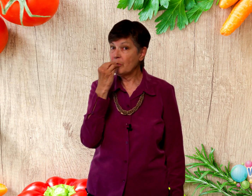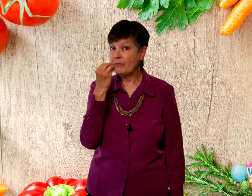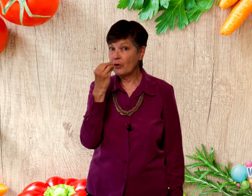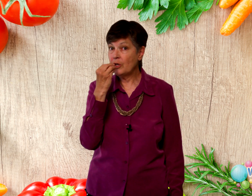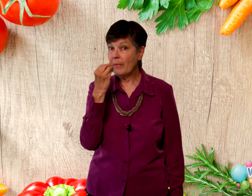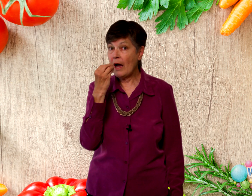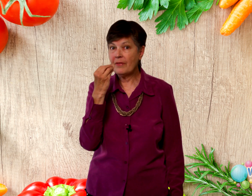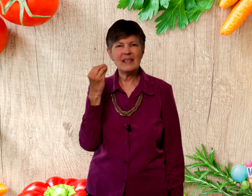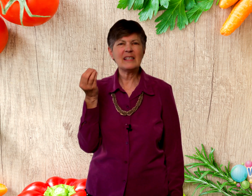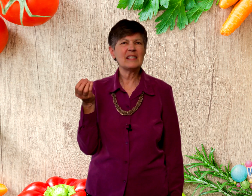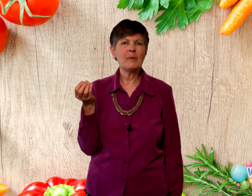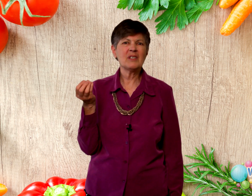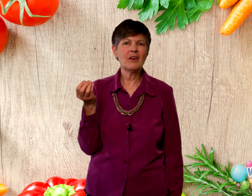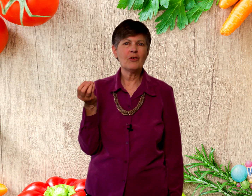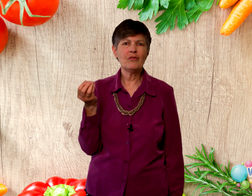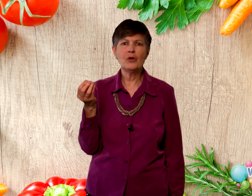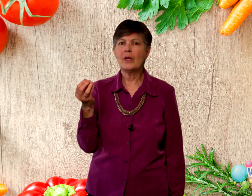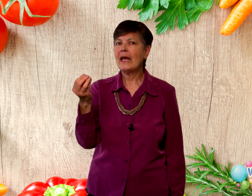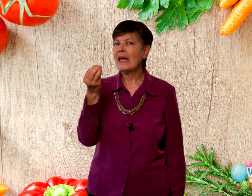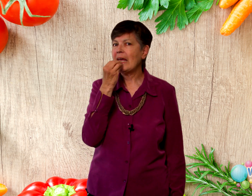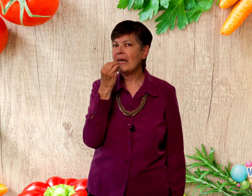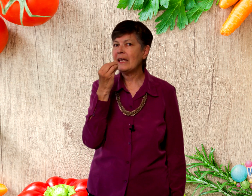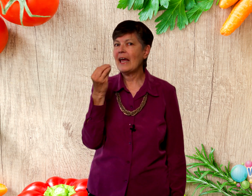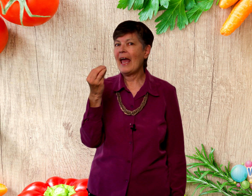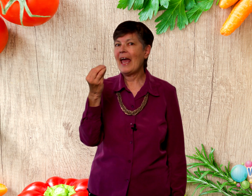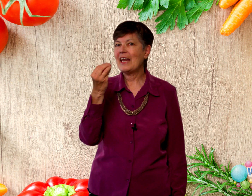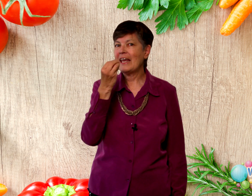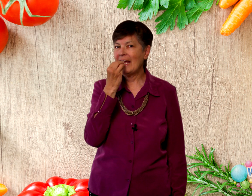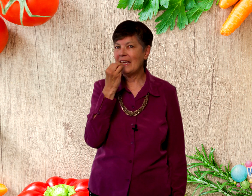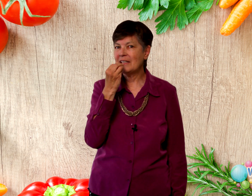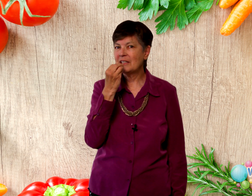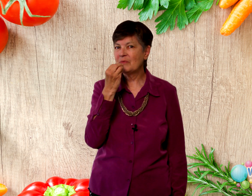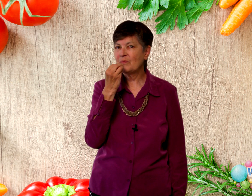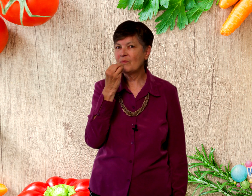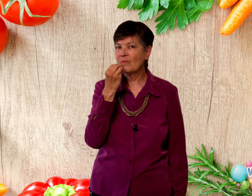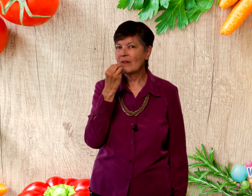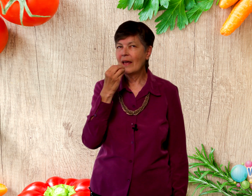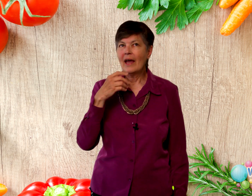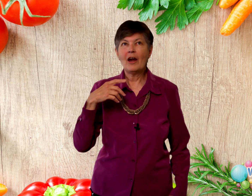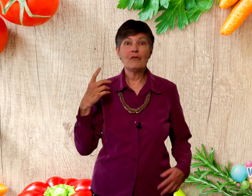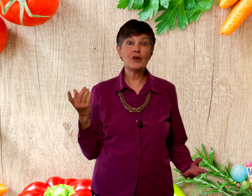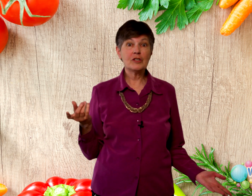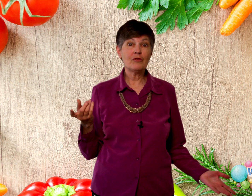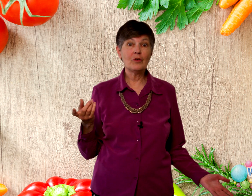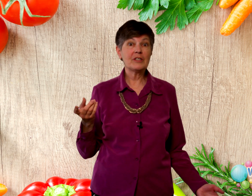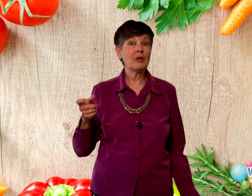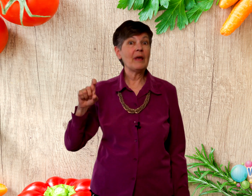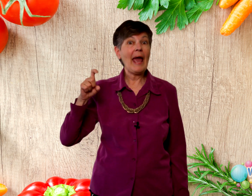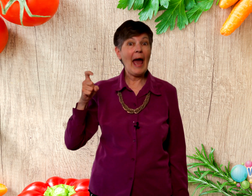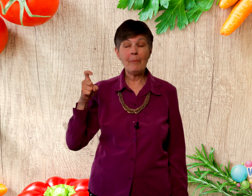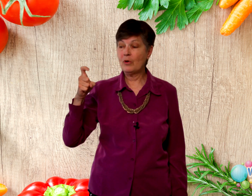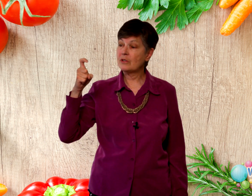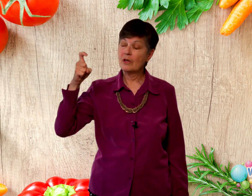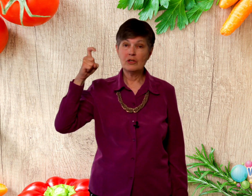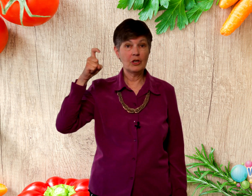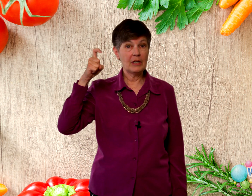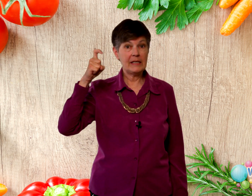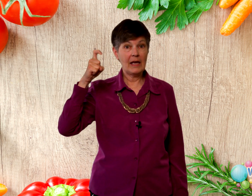put food in your mouth, and this is the same sign for food. Eat and eat. And our first food is going to be apples. So you're going to